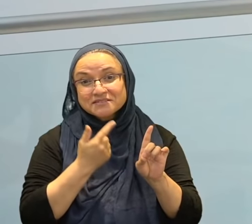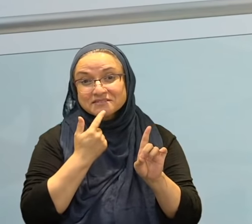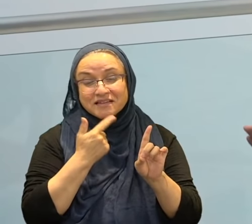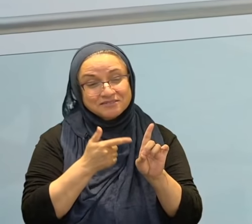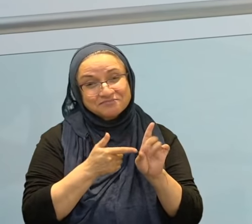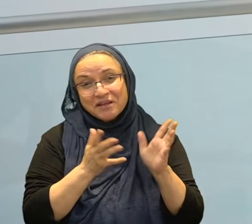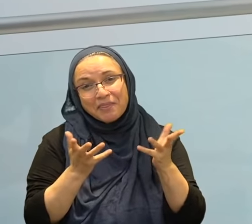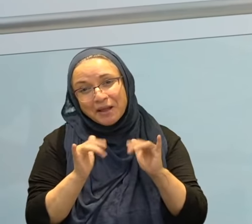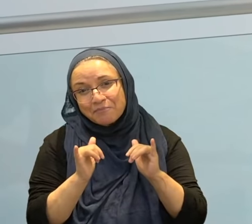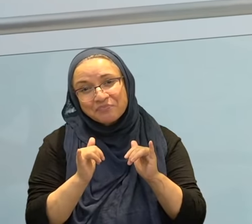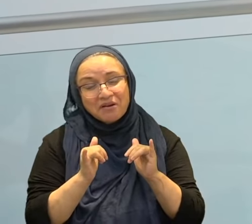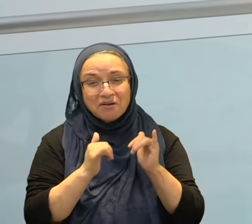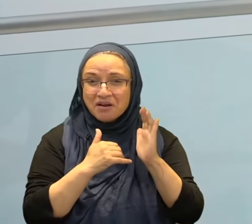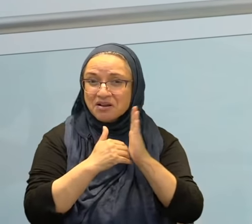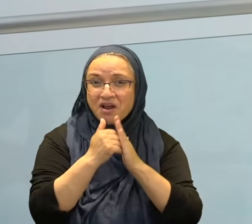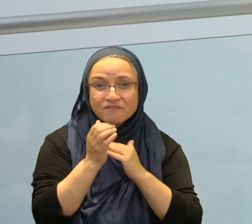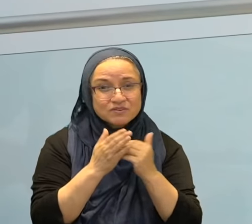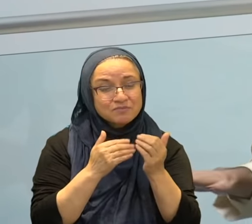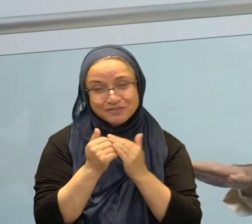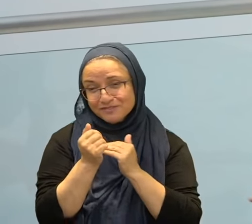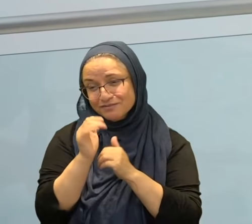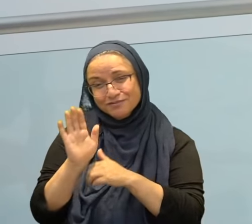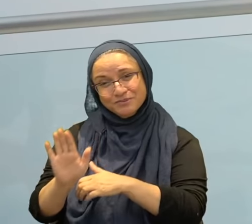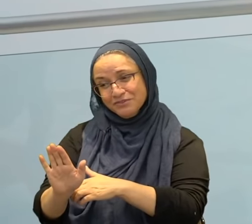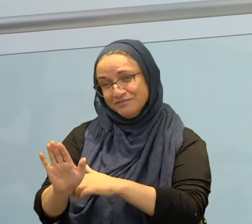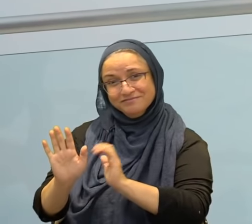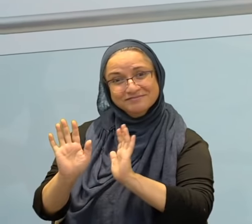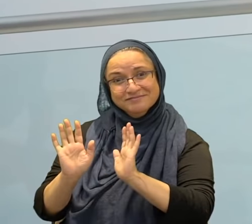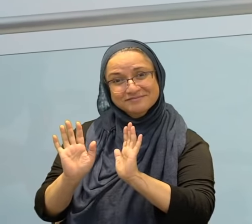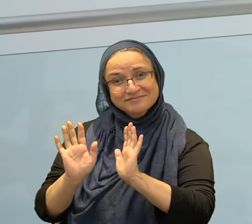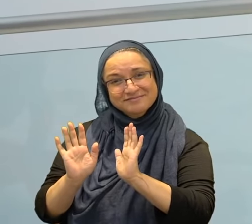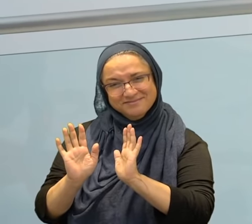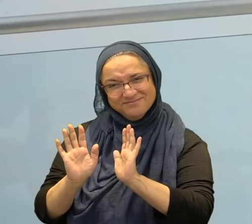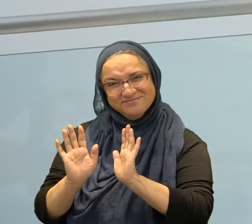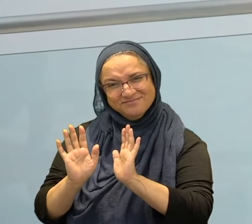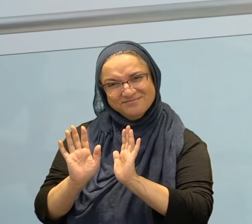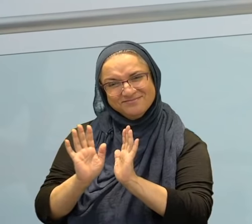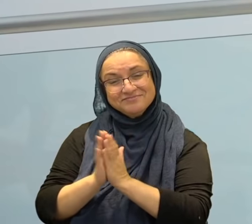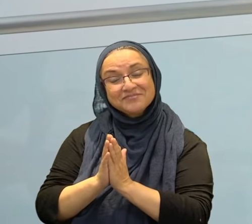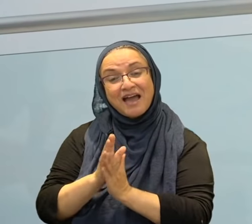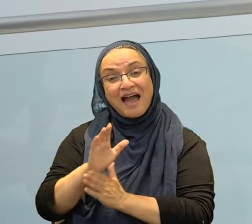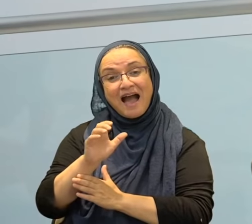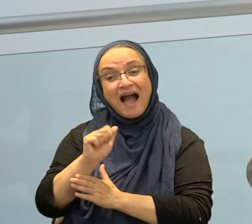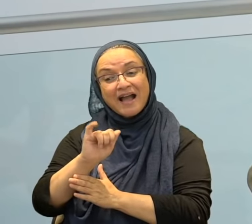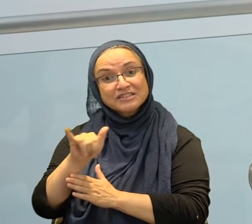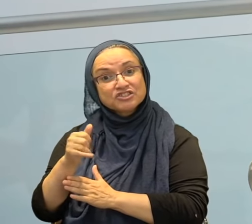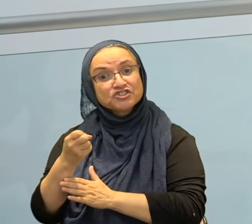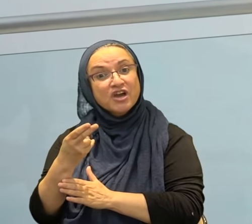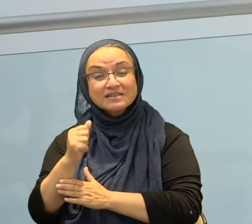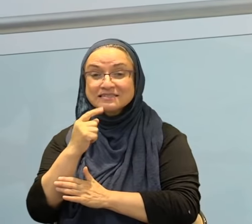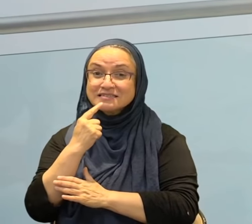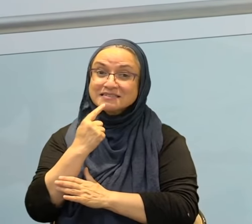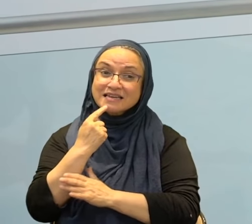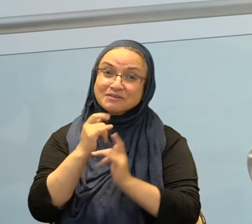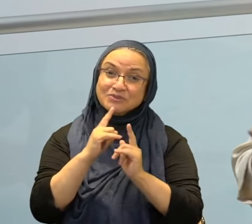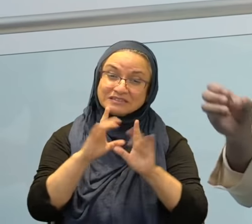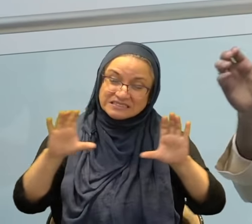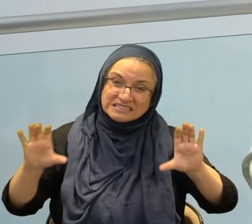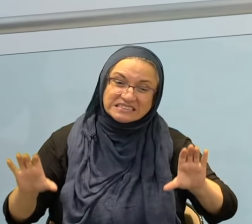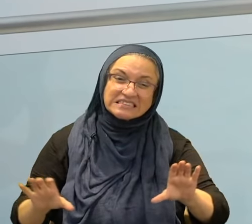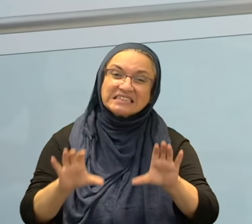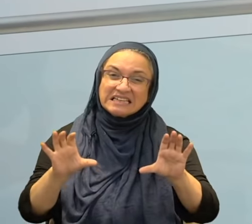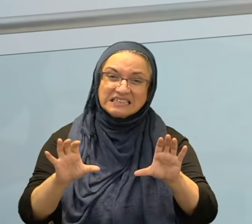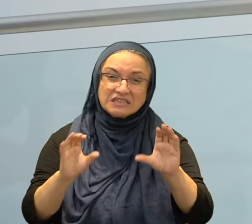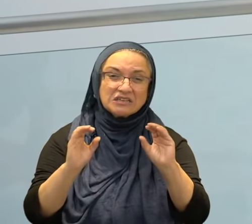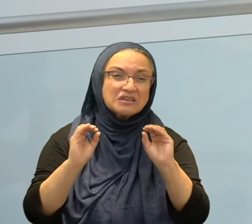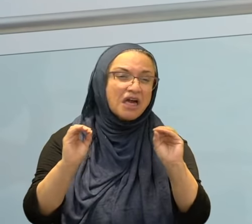all alone did absolutely absolutely nothing wrong and her honor is being dragged through the